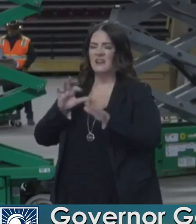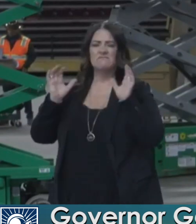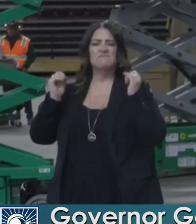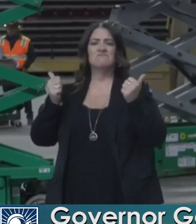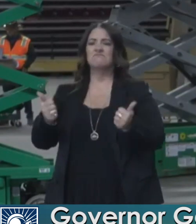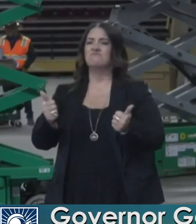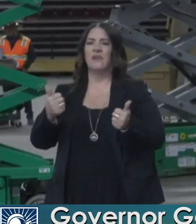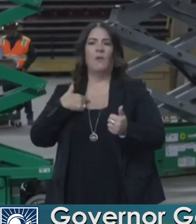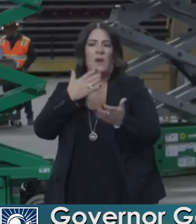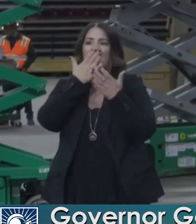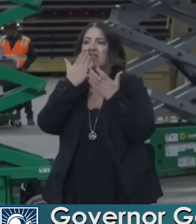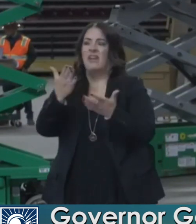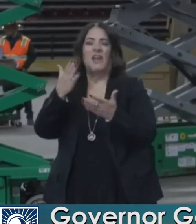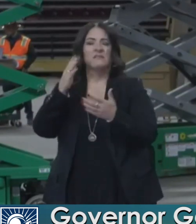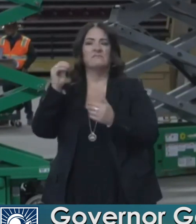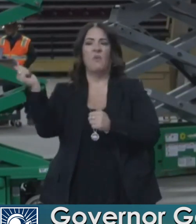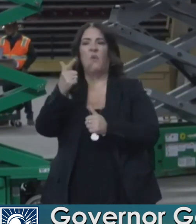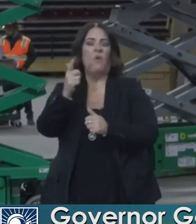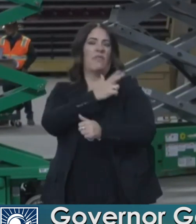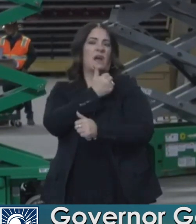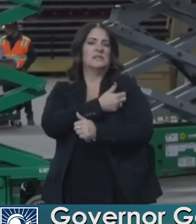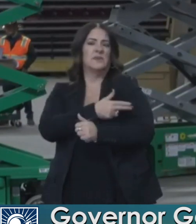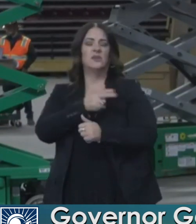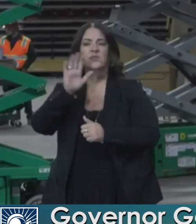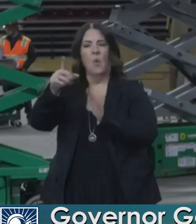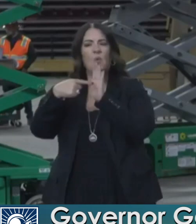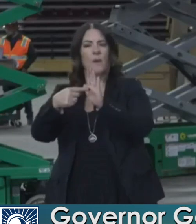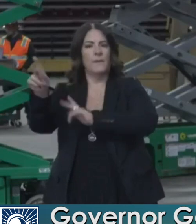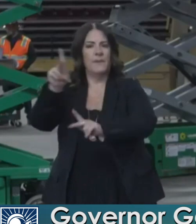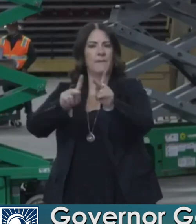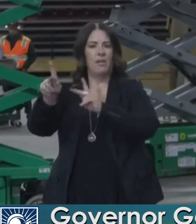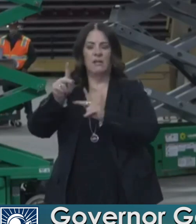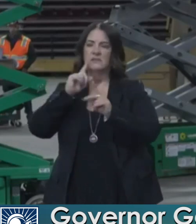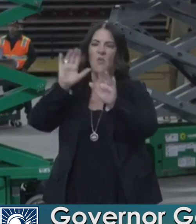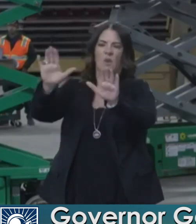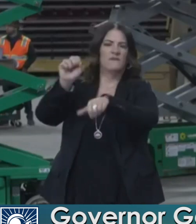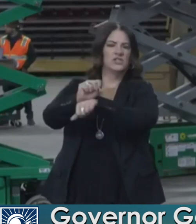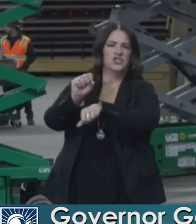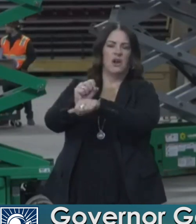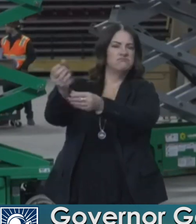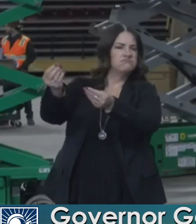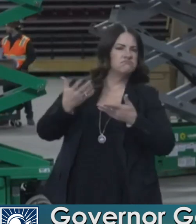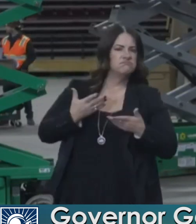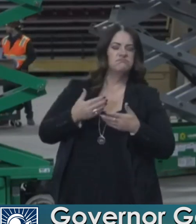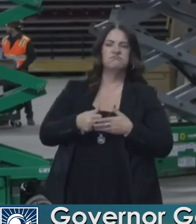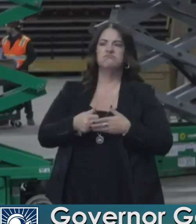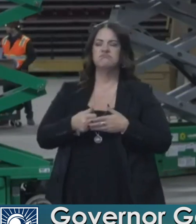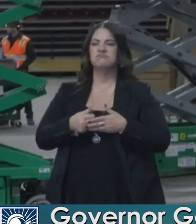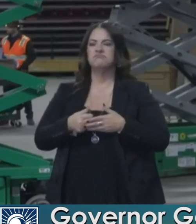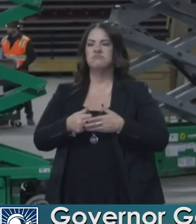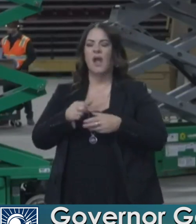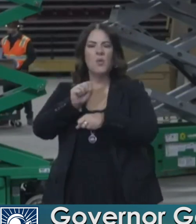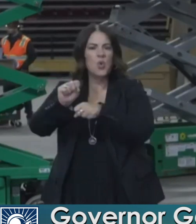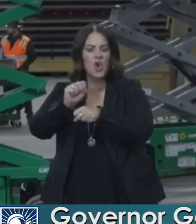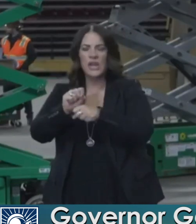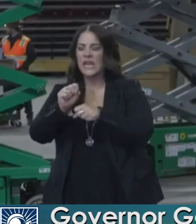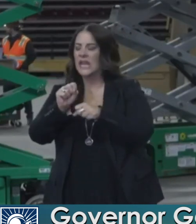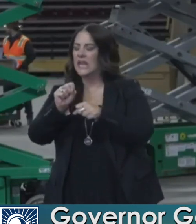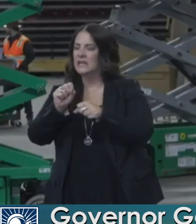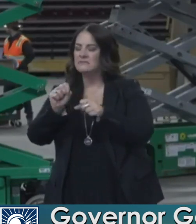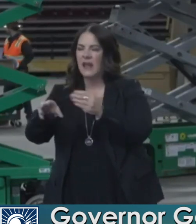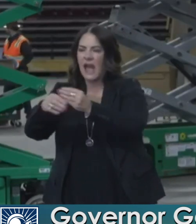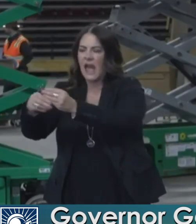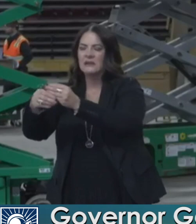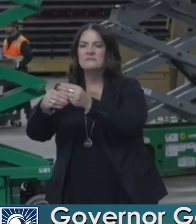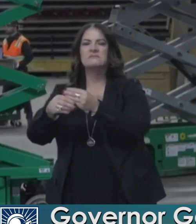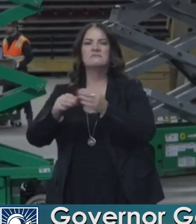thank the hospital system, their representatives for doing a wonderful job, including on this point. We've talked about ventilators,